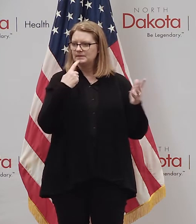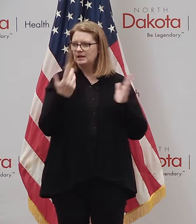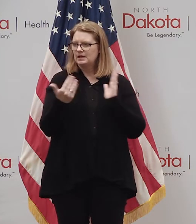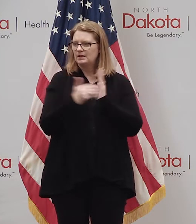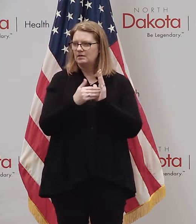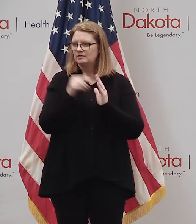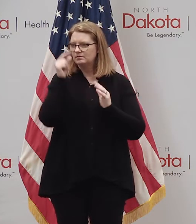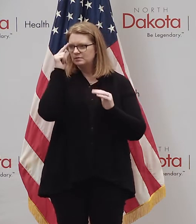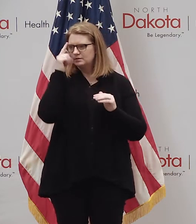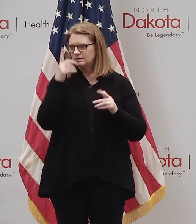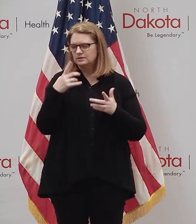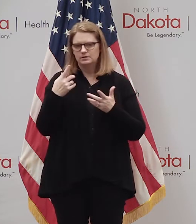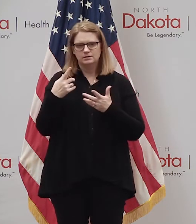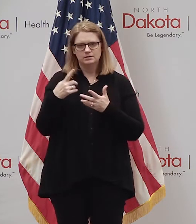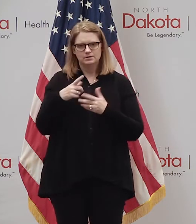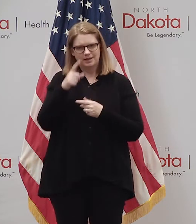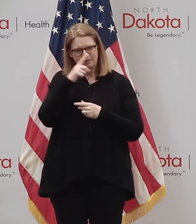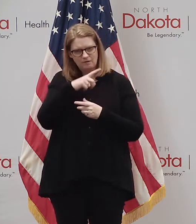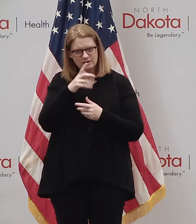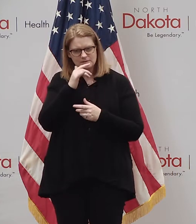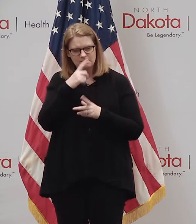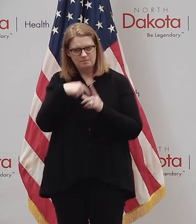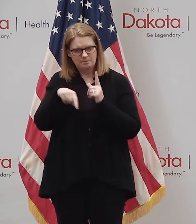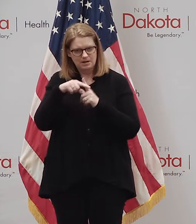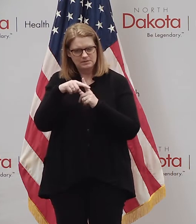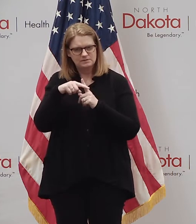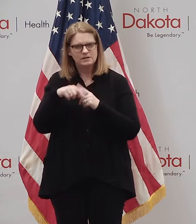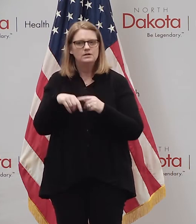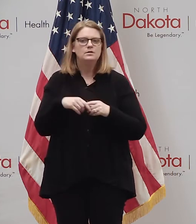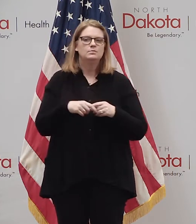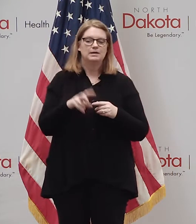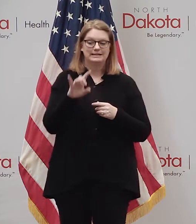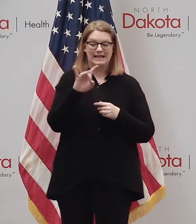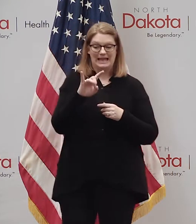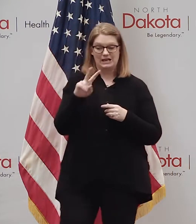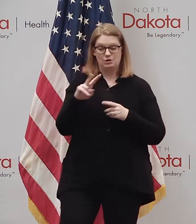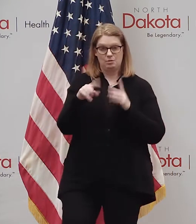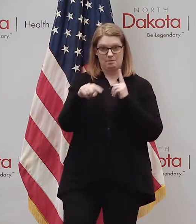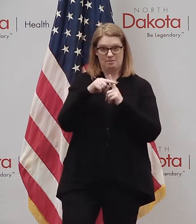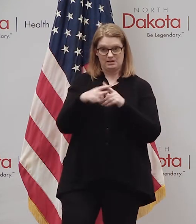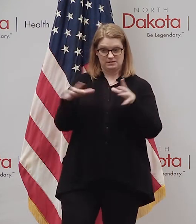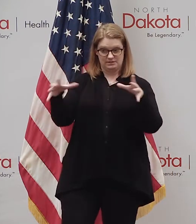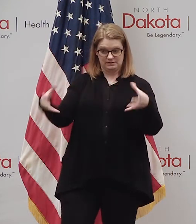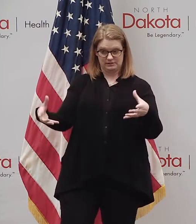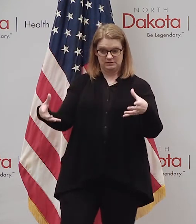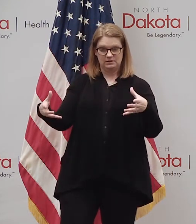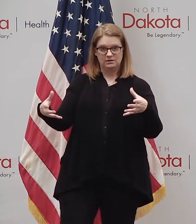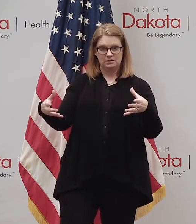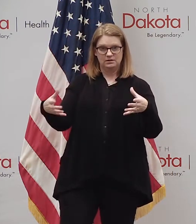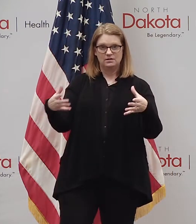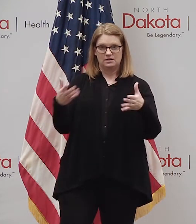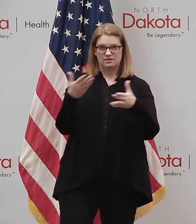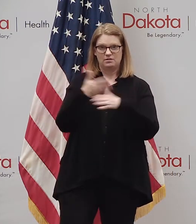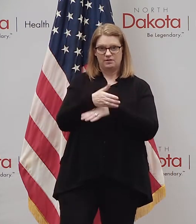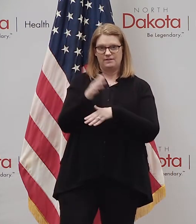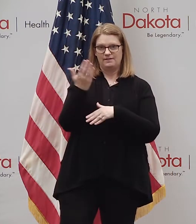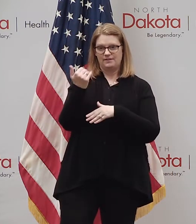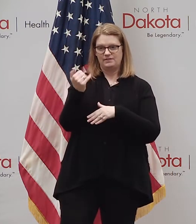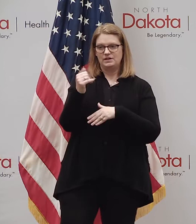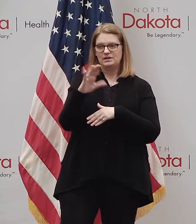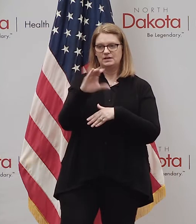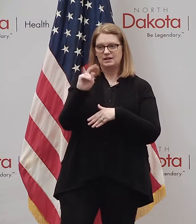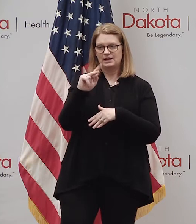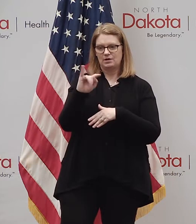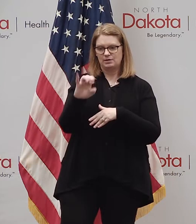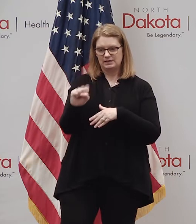on the what's being done to address false positives. But the breakdown of the 82 positives that we had across 15 counties and 27 providers,